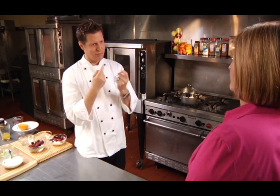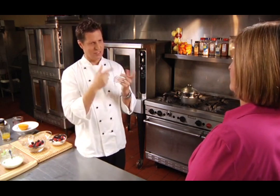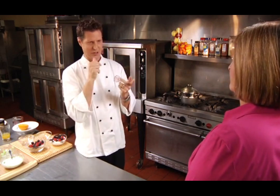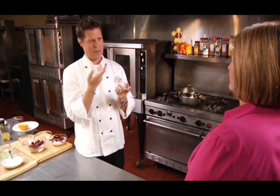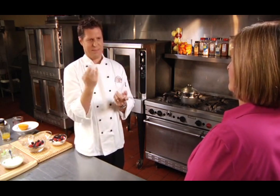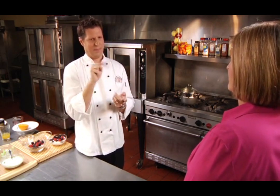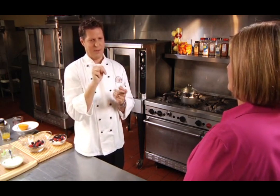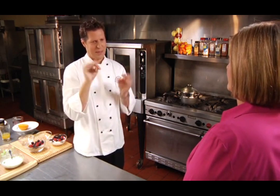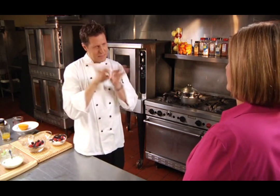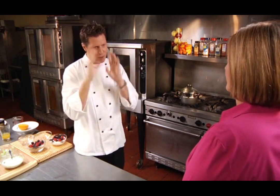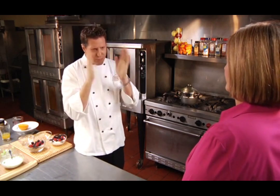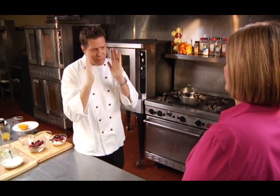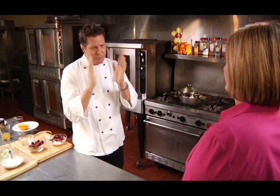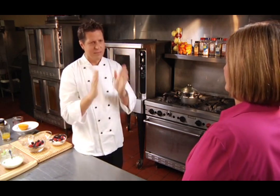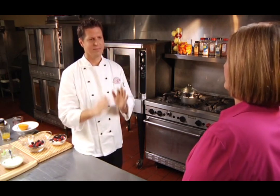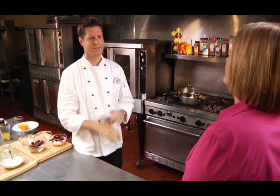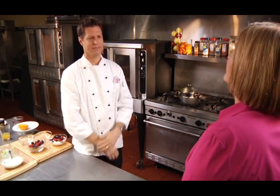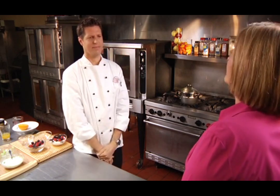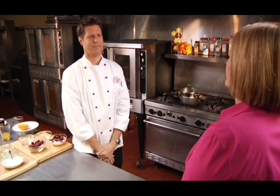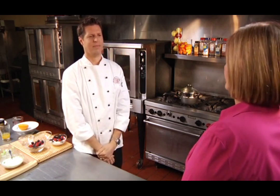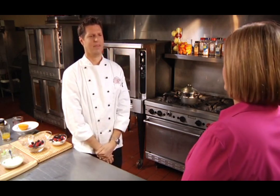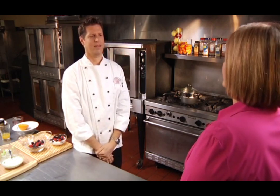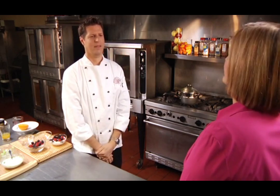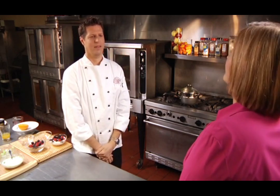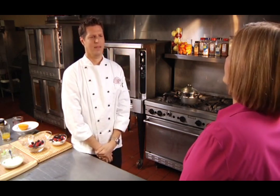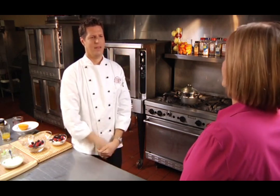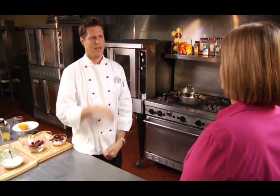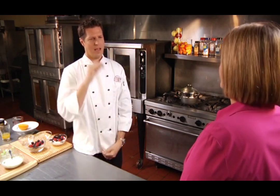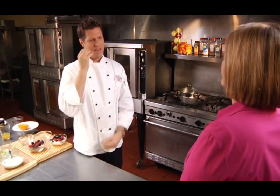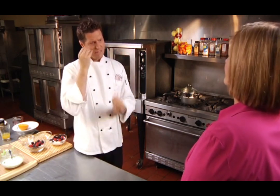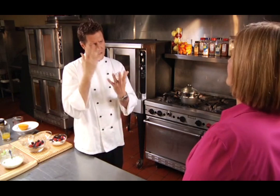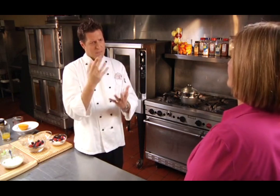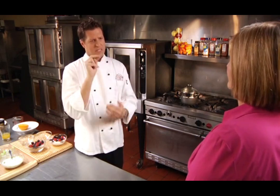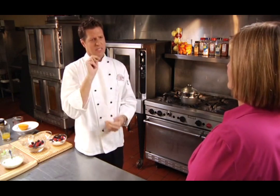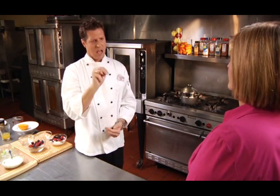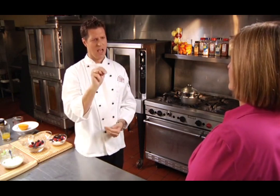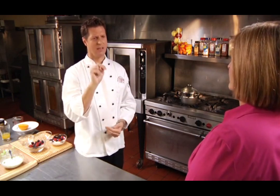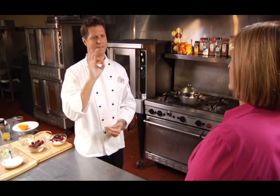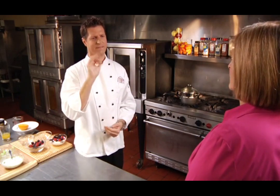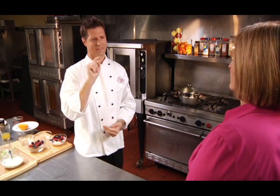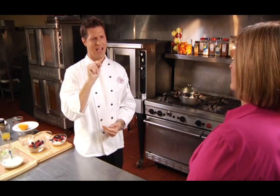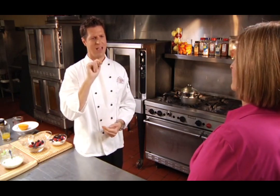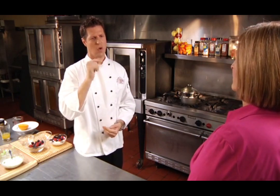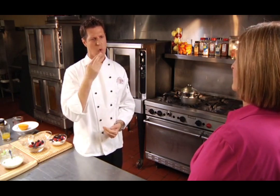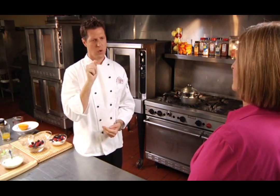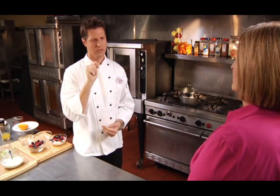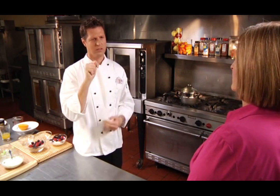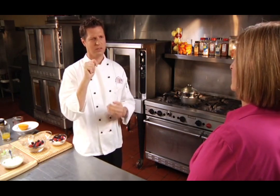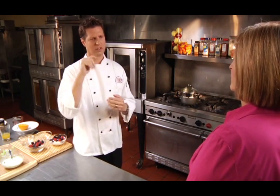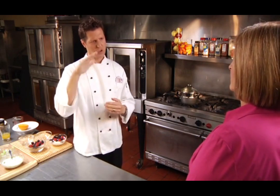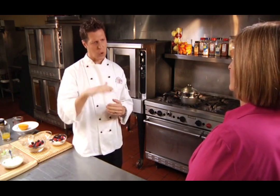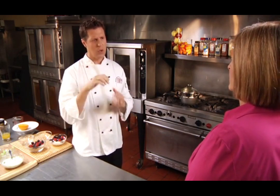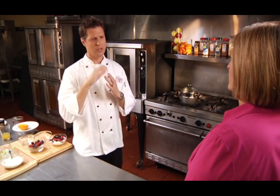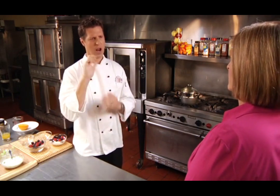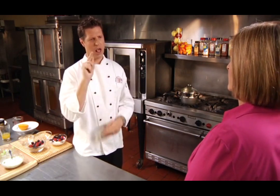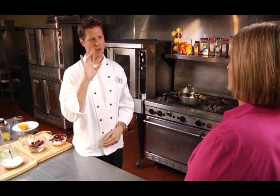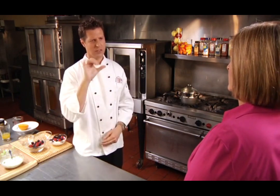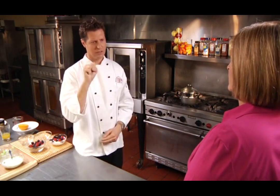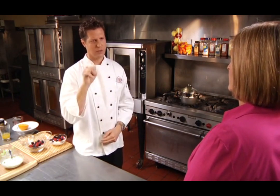see the popcorn popping. Pay careful attention so they don't burn. Non-fat yogurts are low in calories too. You can eat